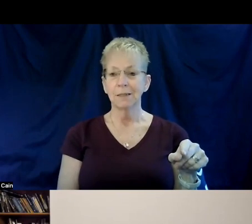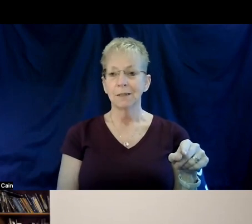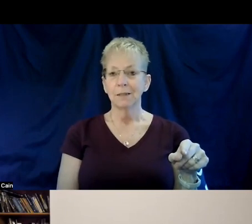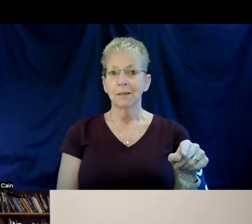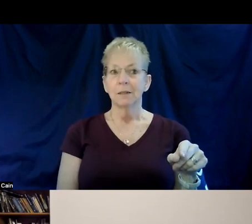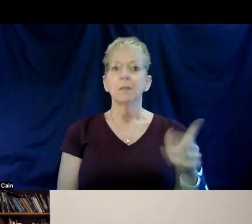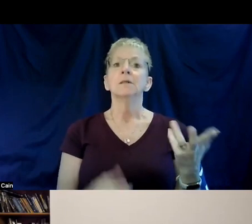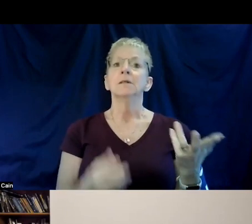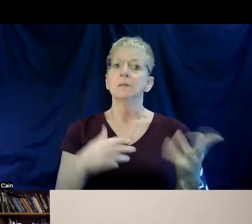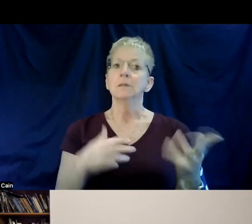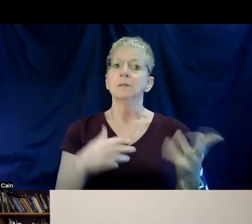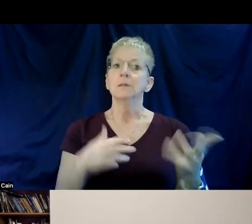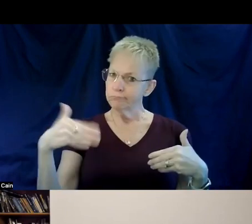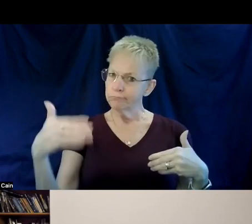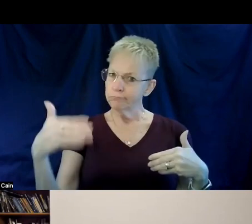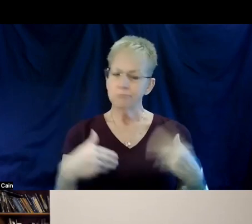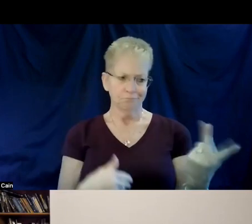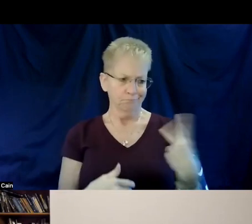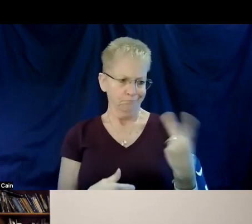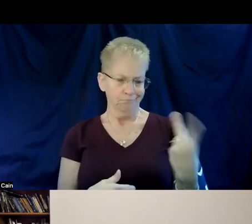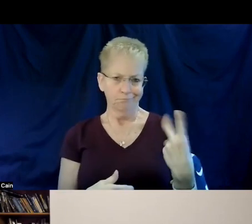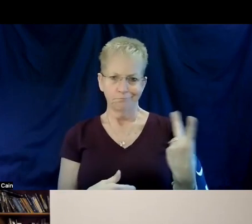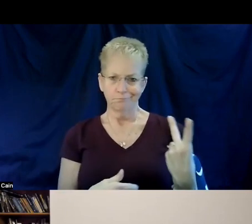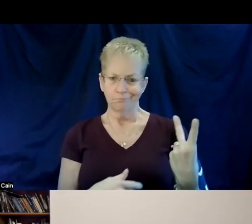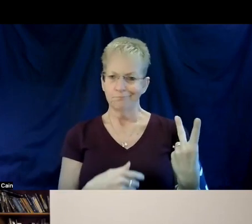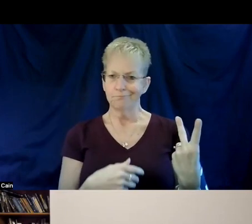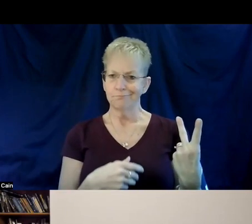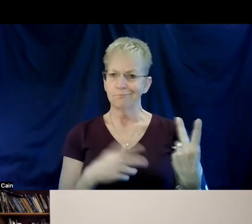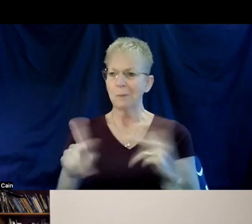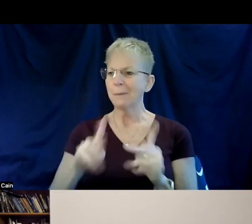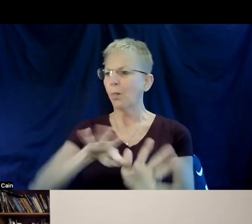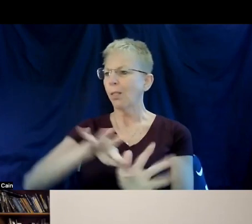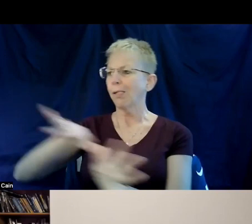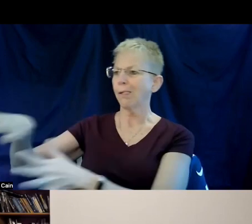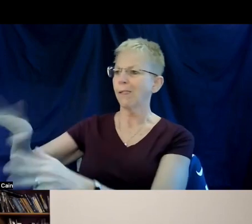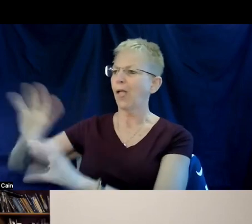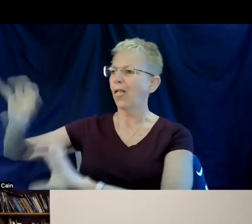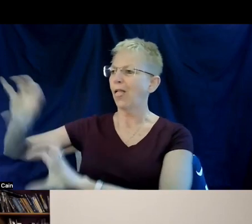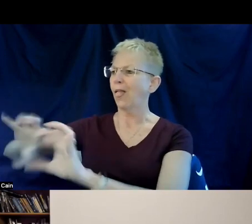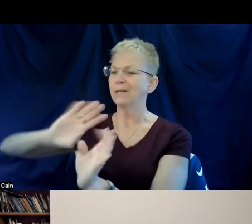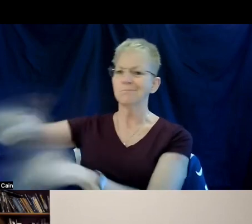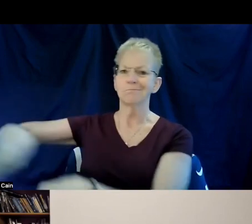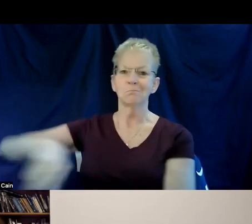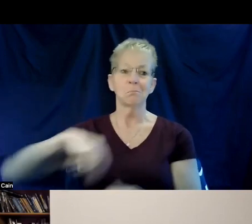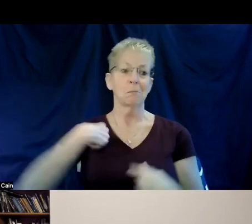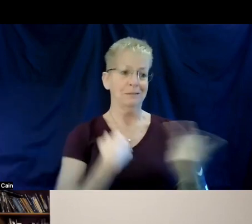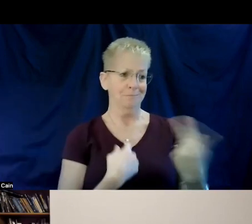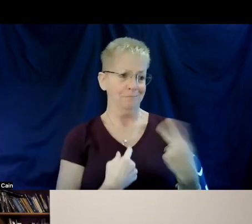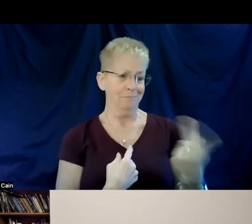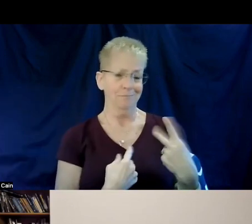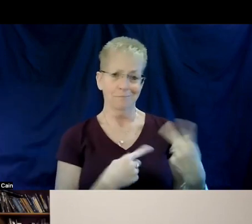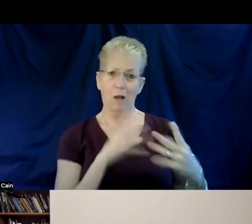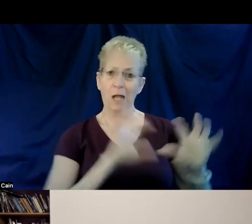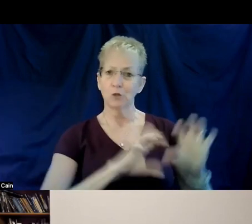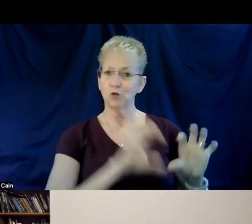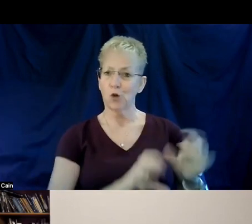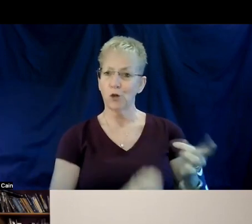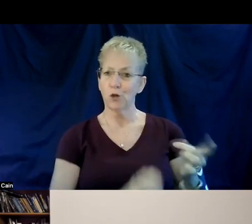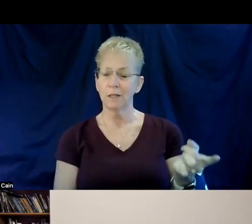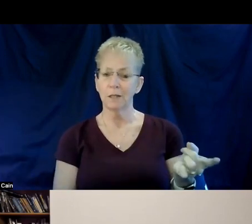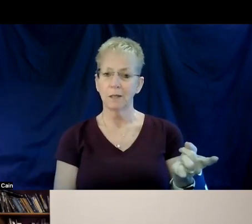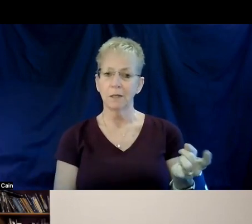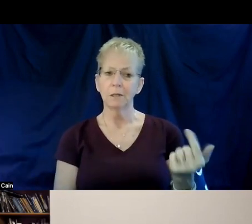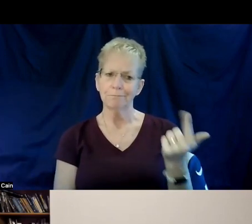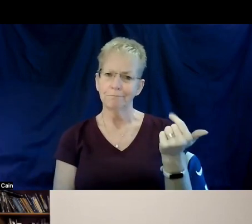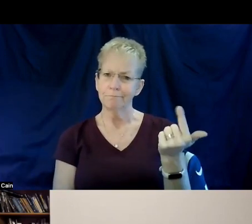a point, when it was just he and I talking, and the other people in the room were talking together over by the window, he motioned